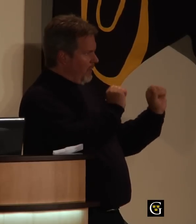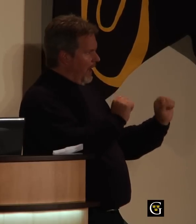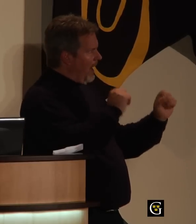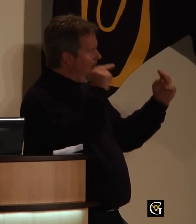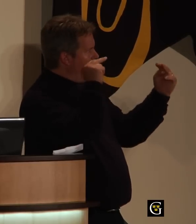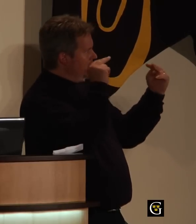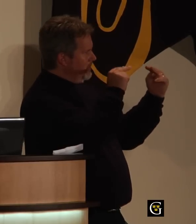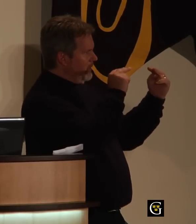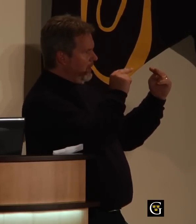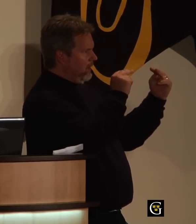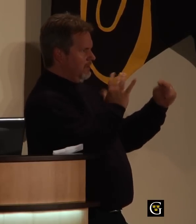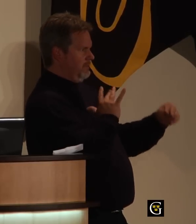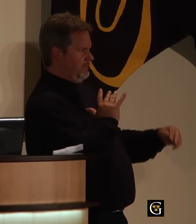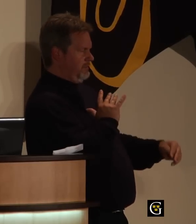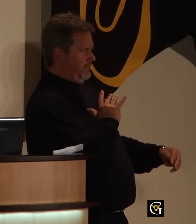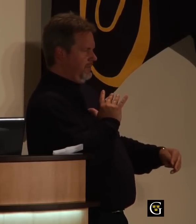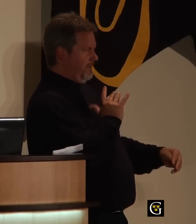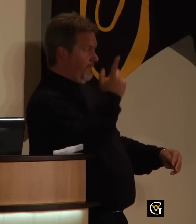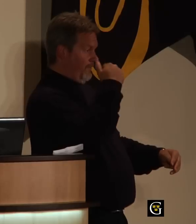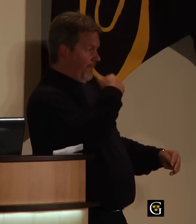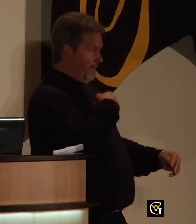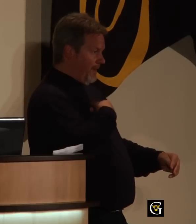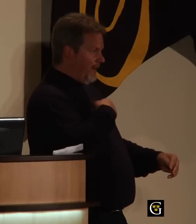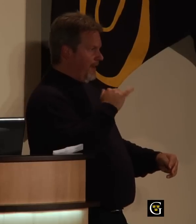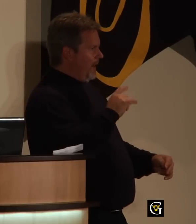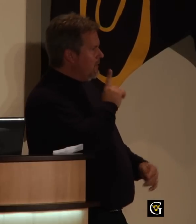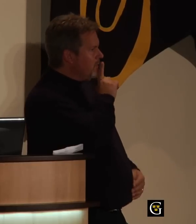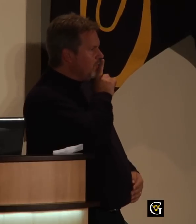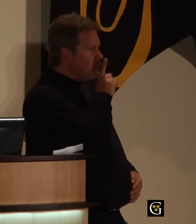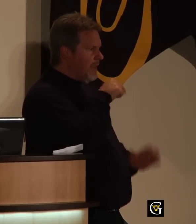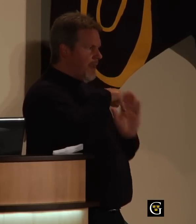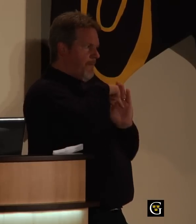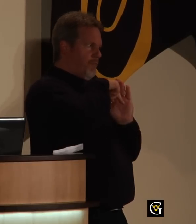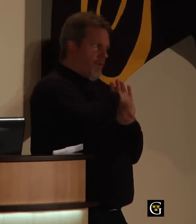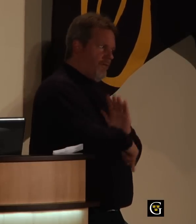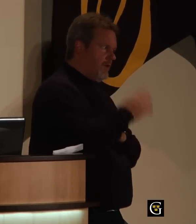eyes. For me, this was very profound.